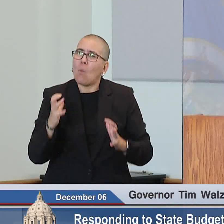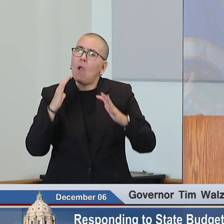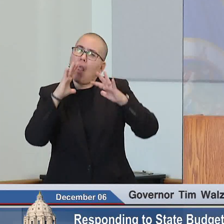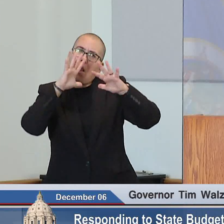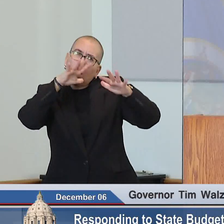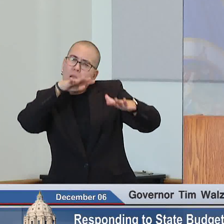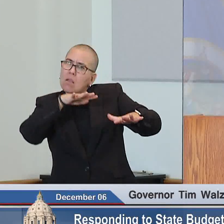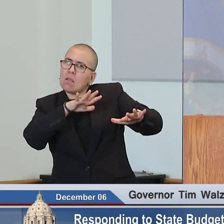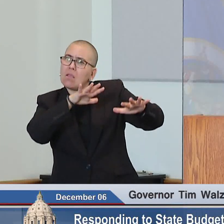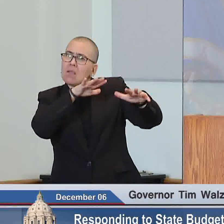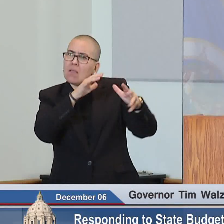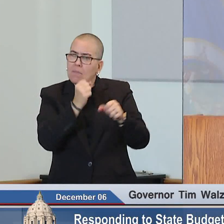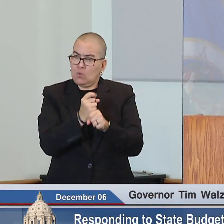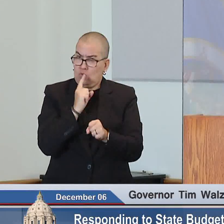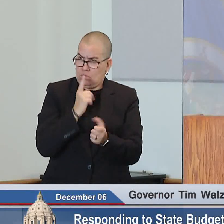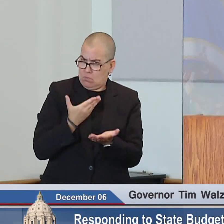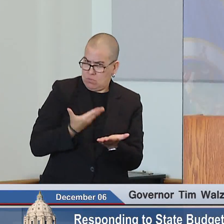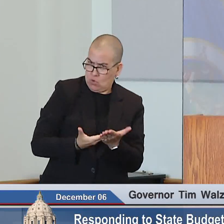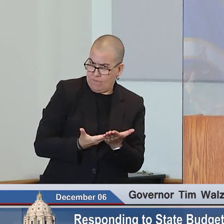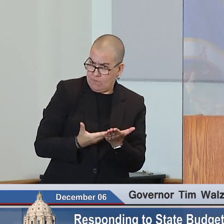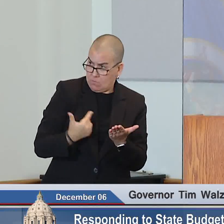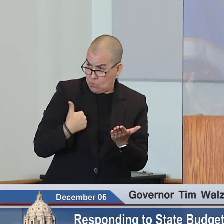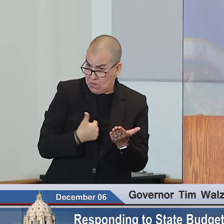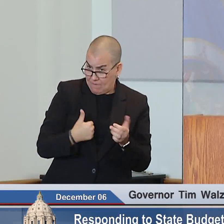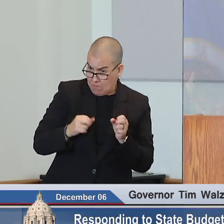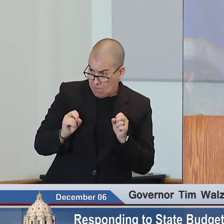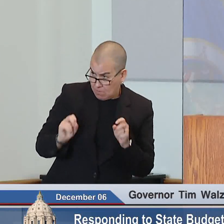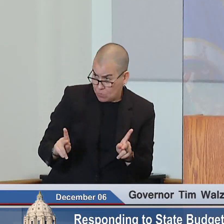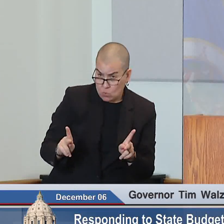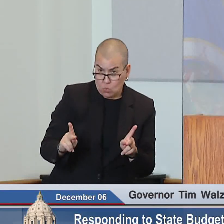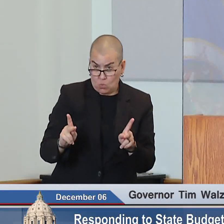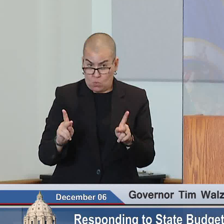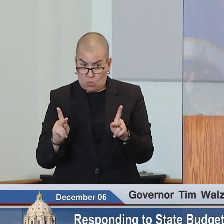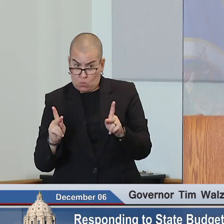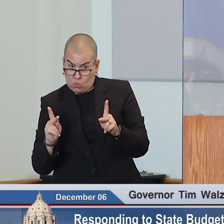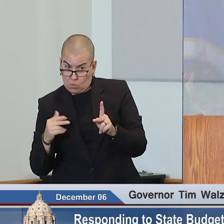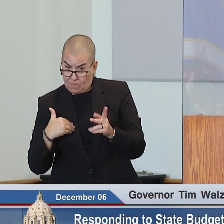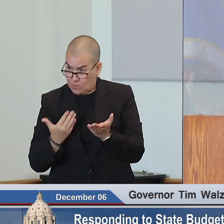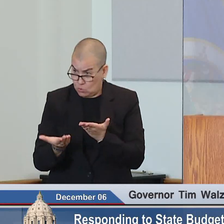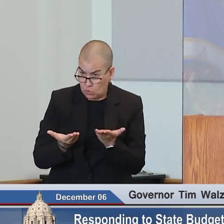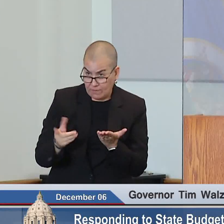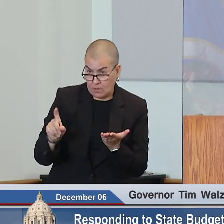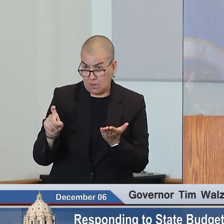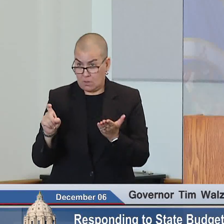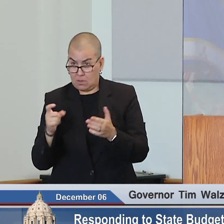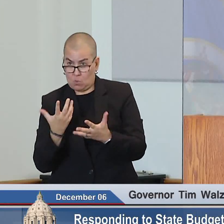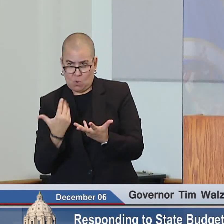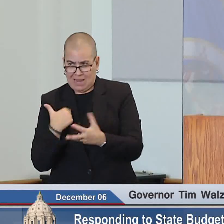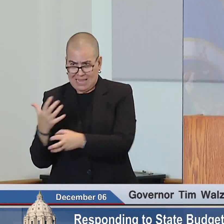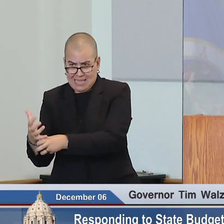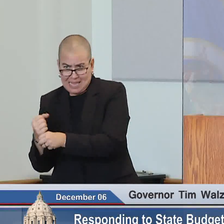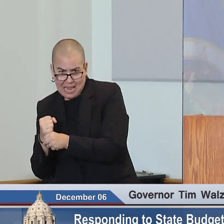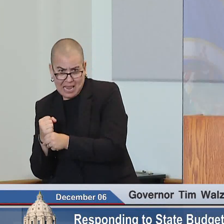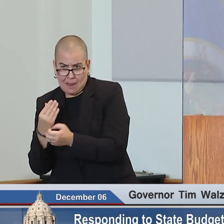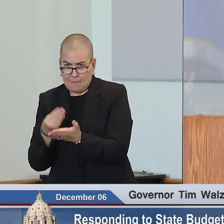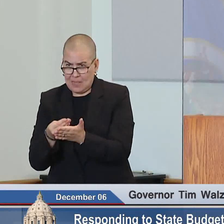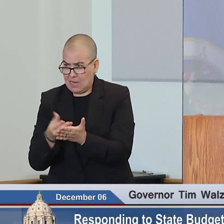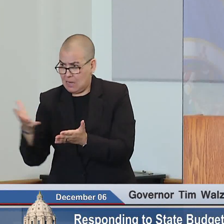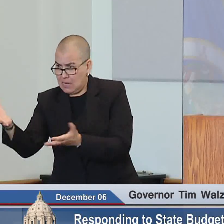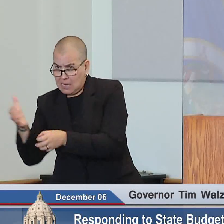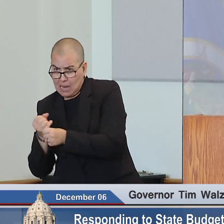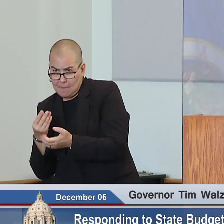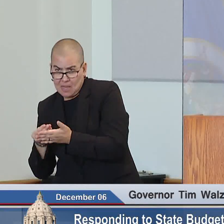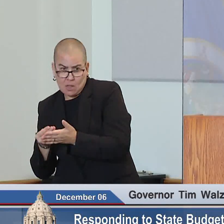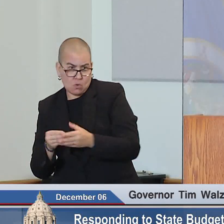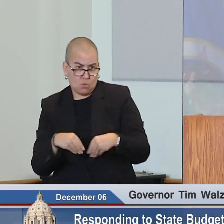that there's an opportunity for us to get the amount of services to recalibrate what we can get for that and to provide some relief? And again,